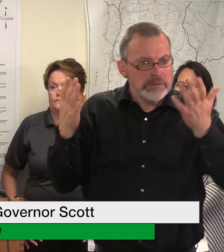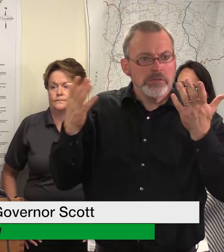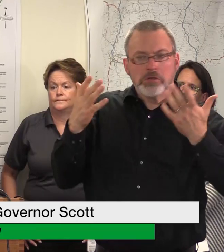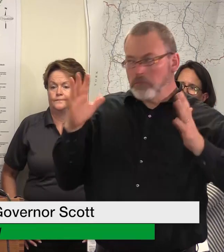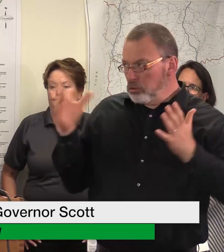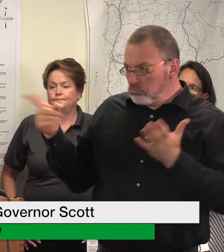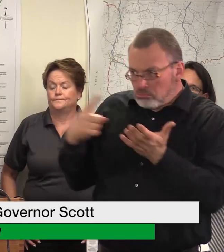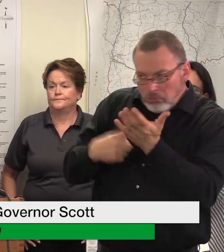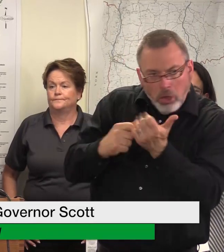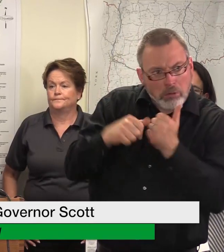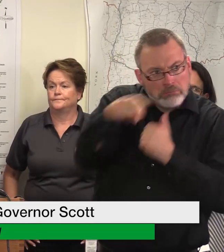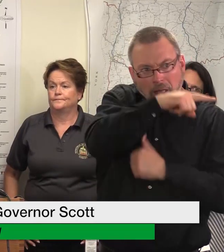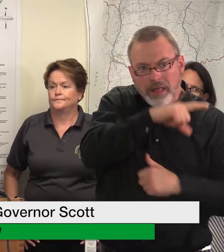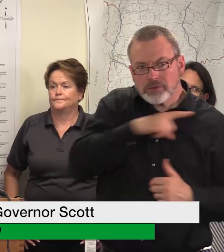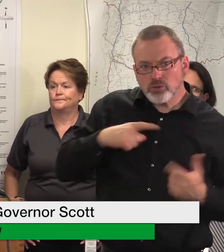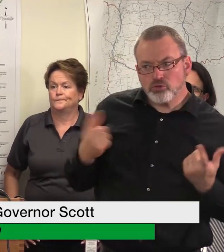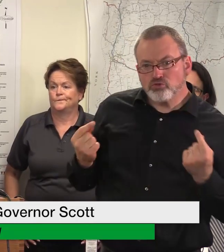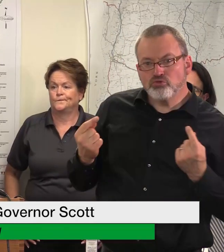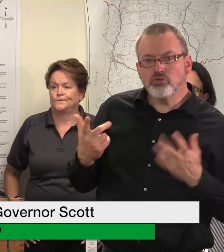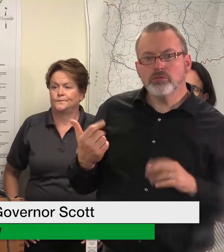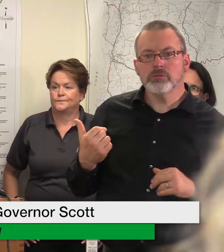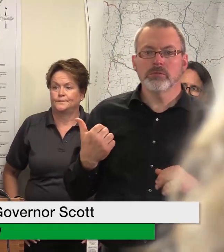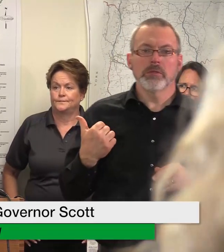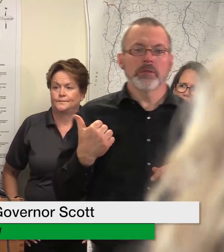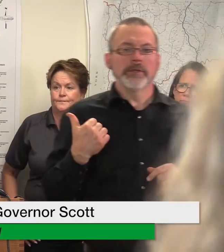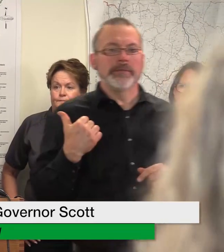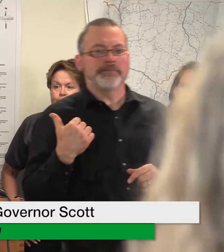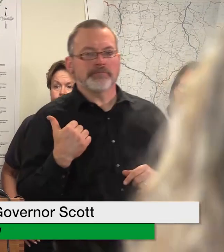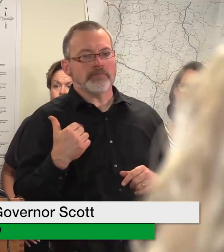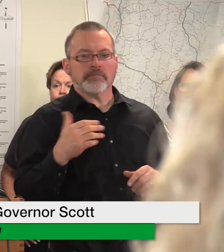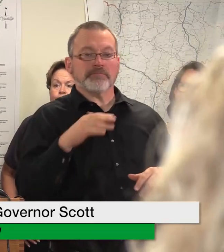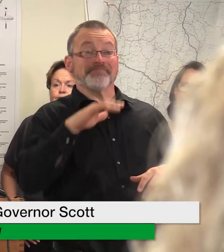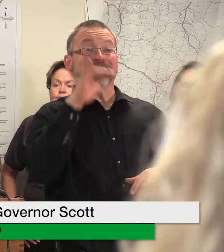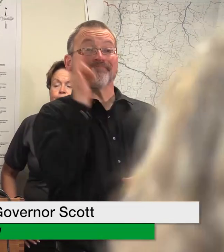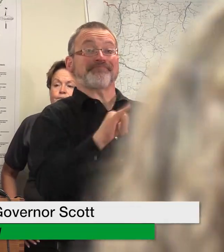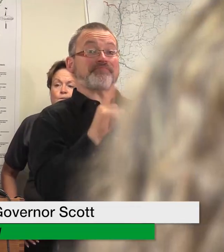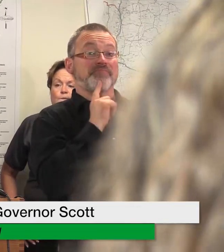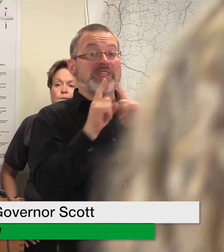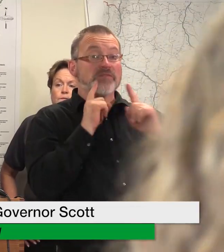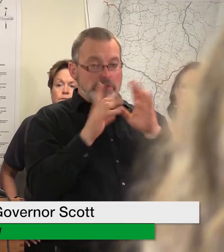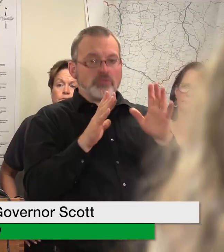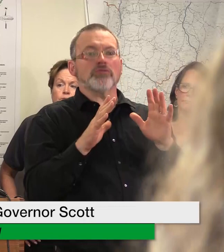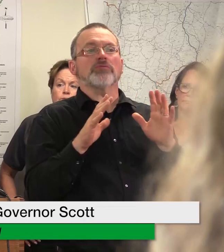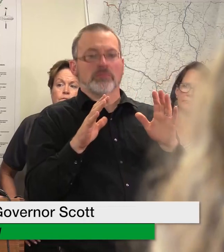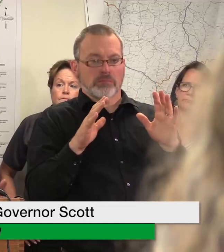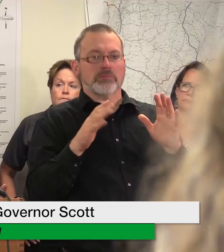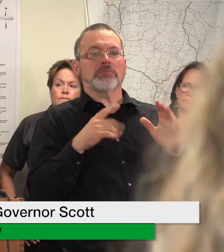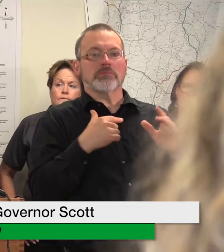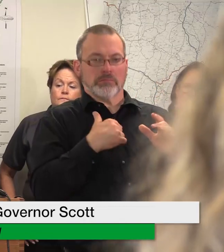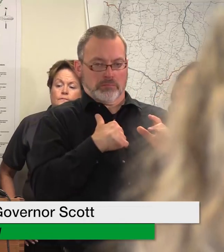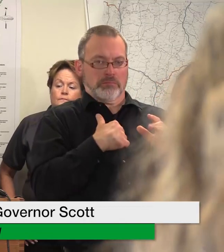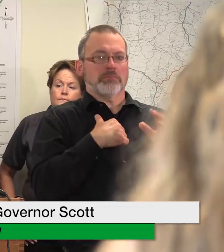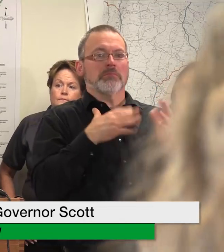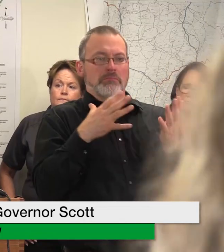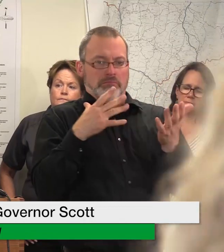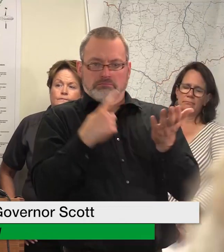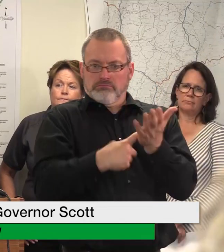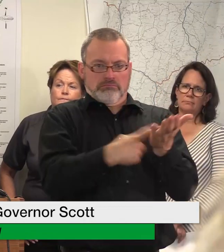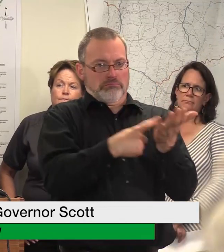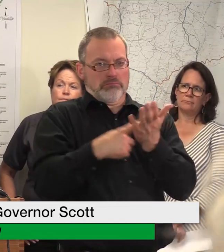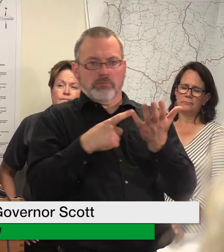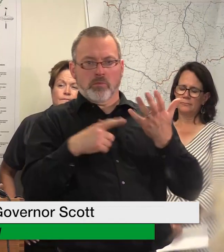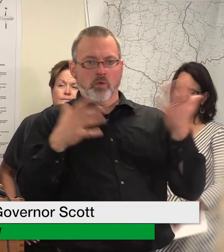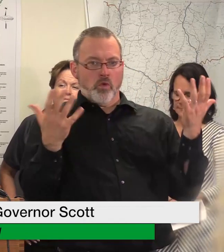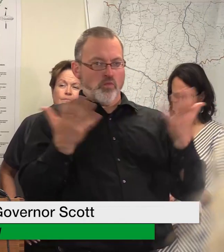We will continue to determine until we get a full picture of what our challenge is. It's going